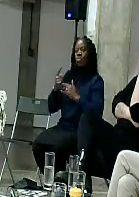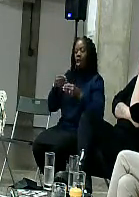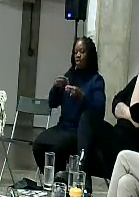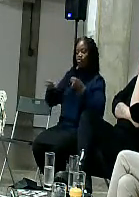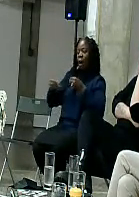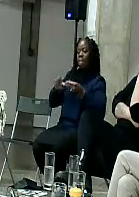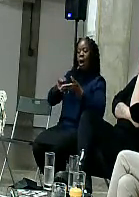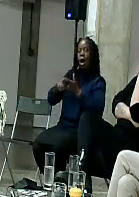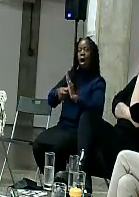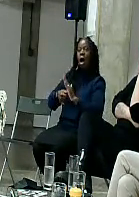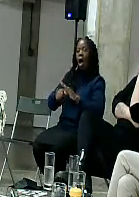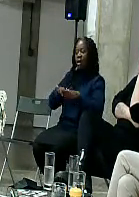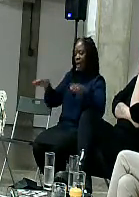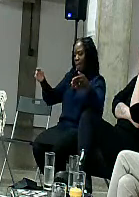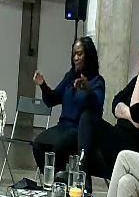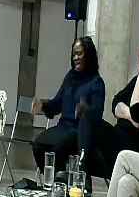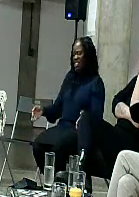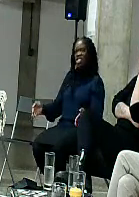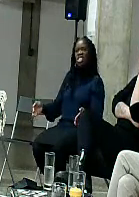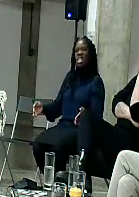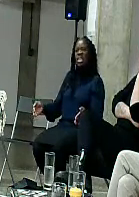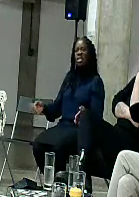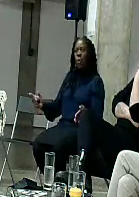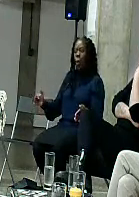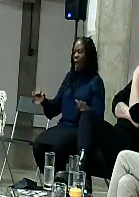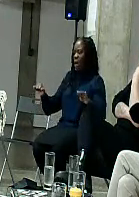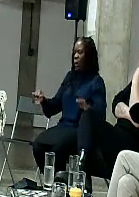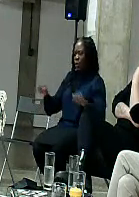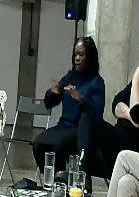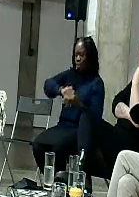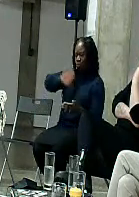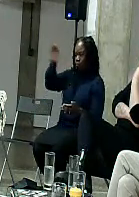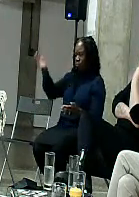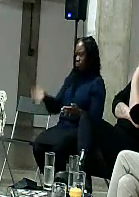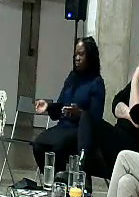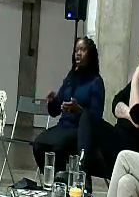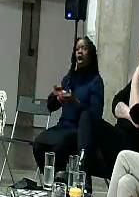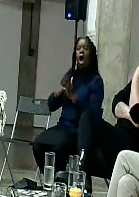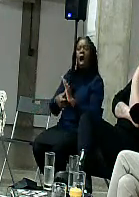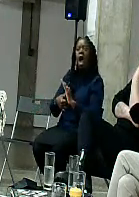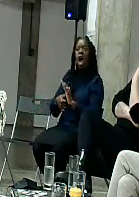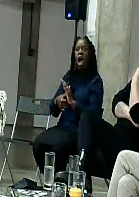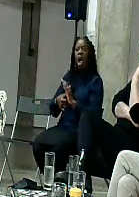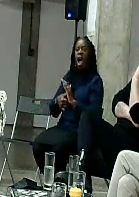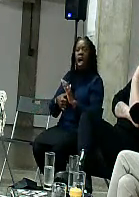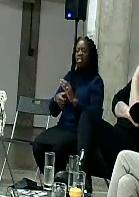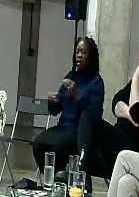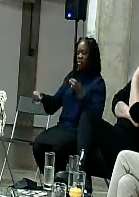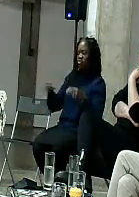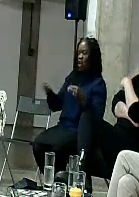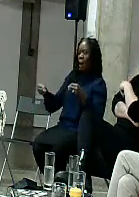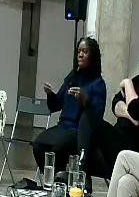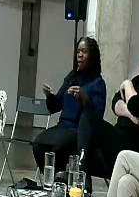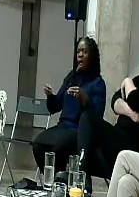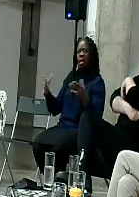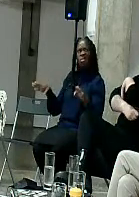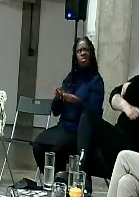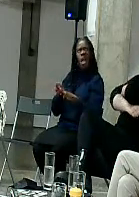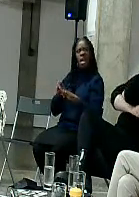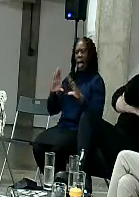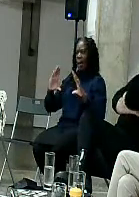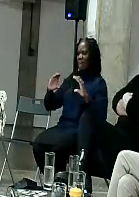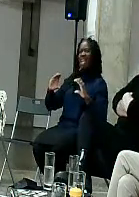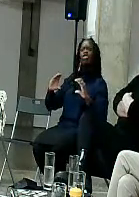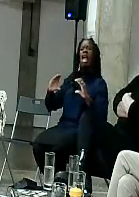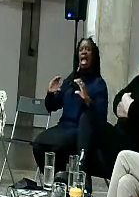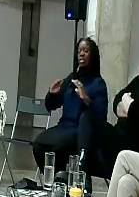or rubber sort of cushions and a rubber mattress, I suppose, on the floor.